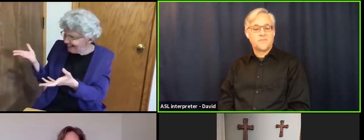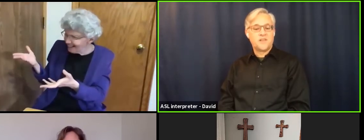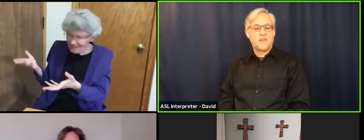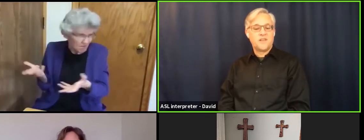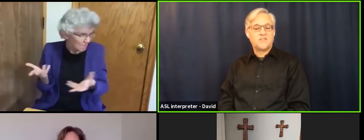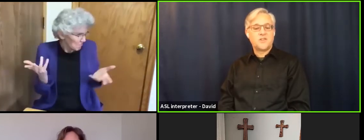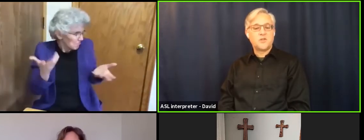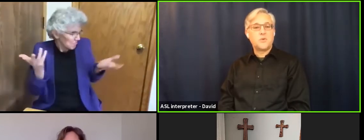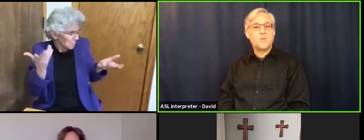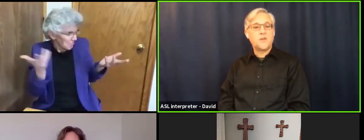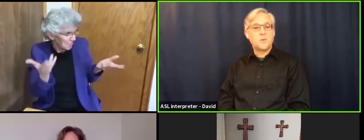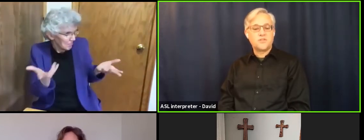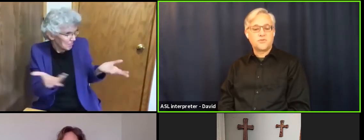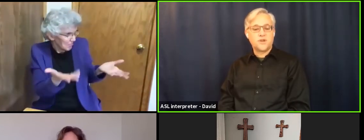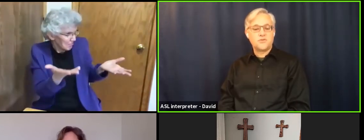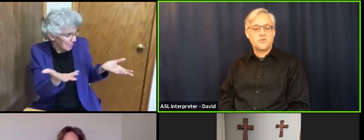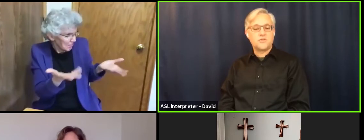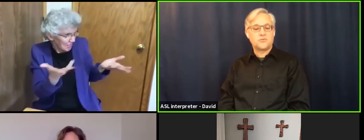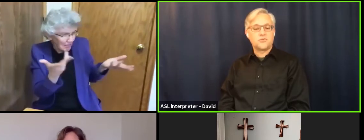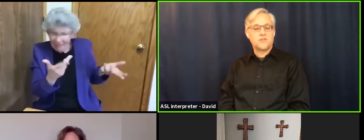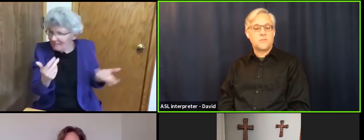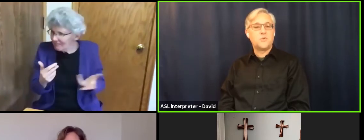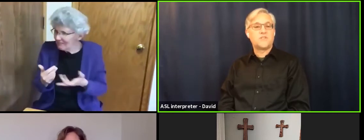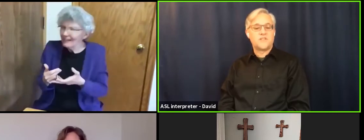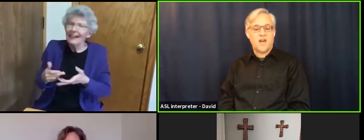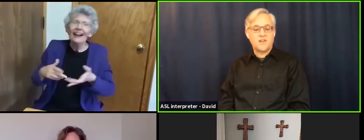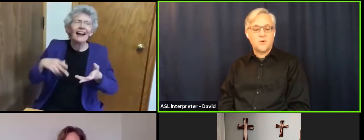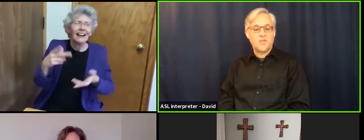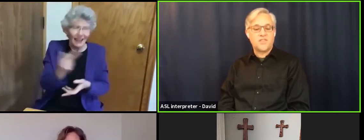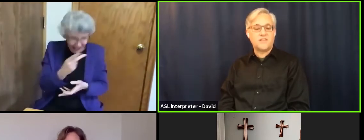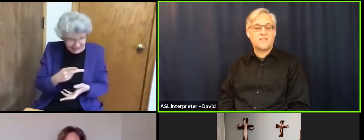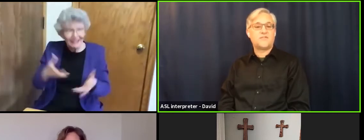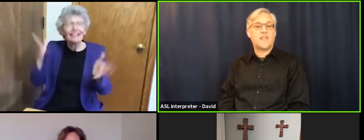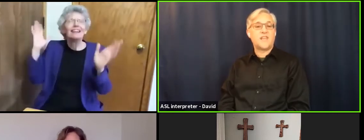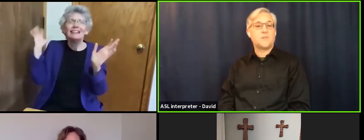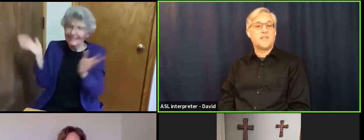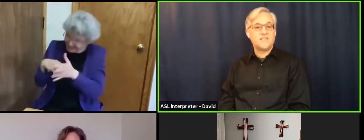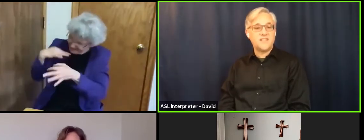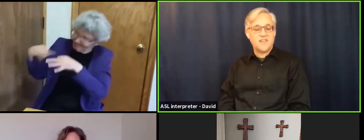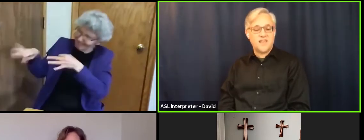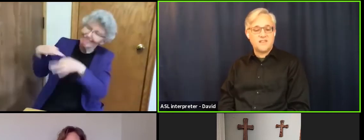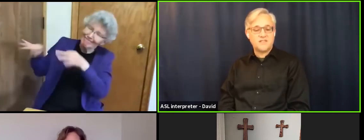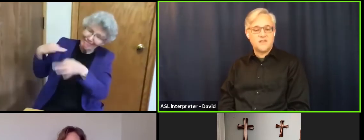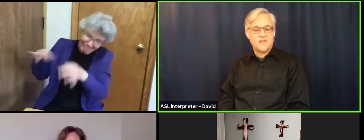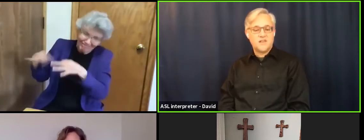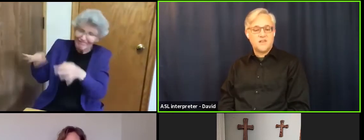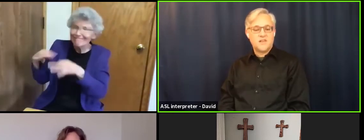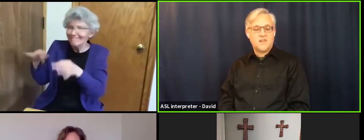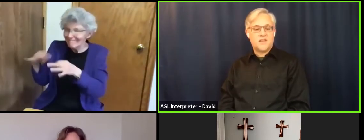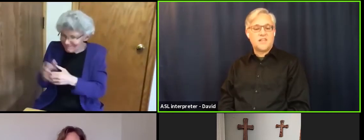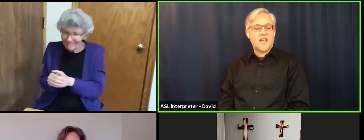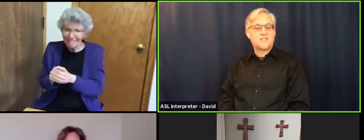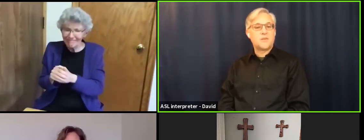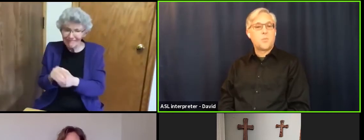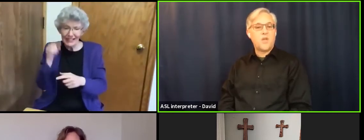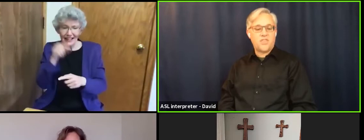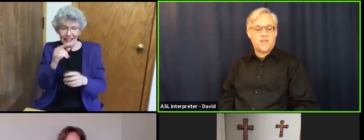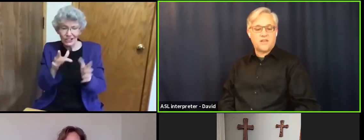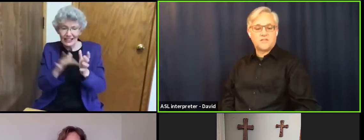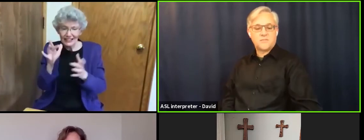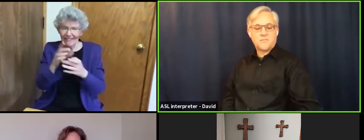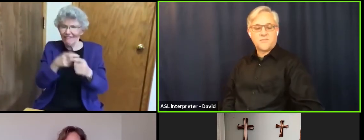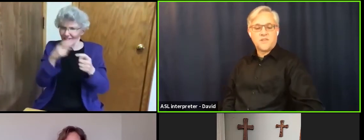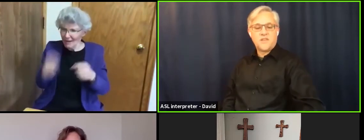him and said, "Are you the only stranger in Jerusalem who does not know the things that have taken place these days?" And he asked them,